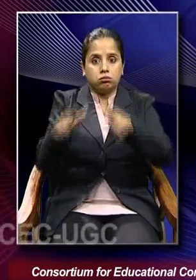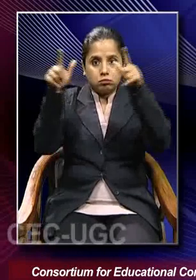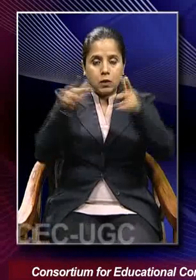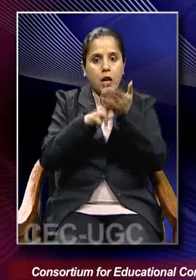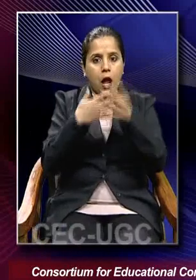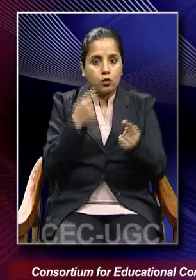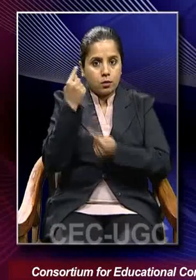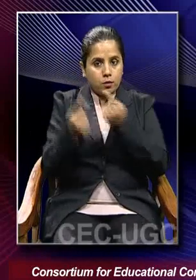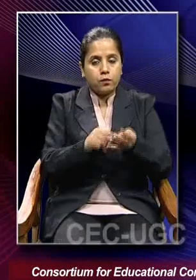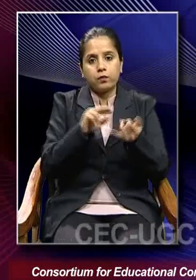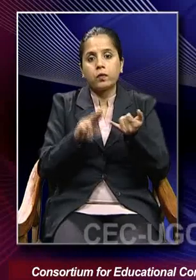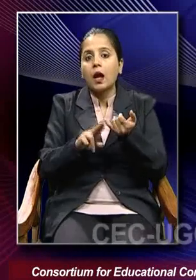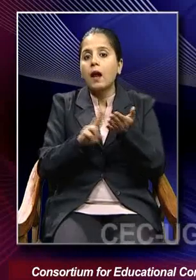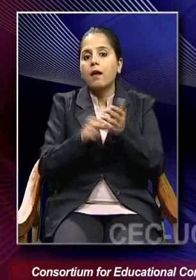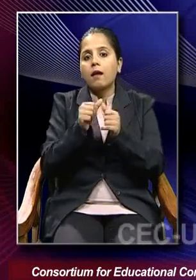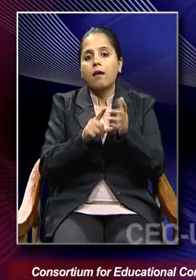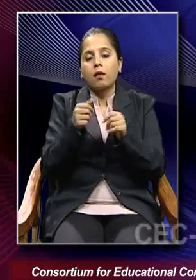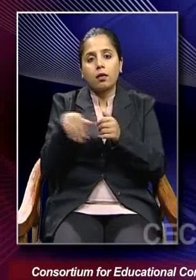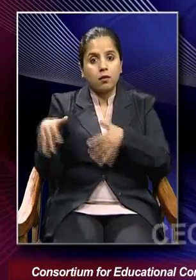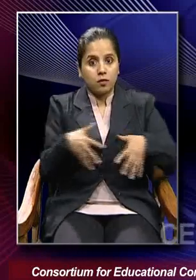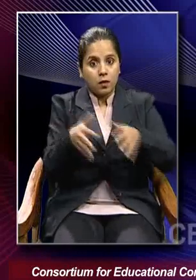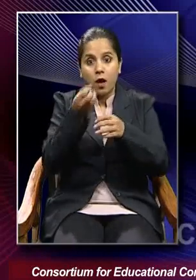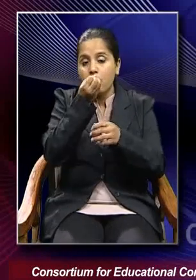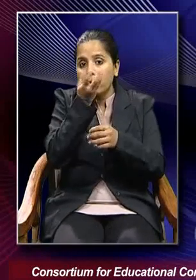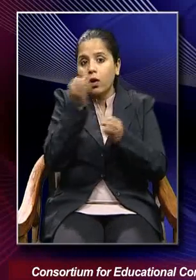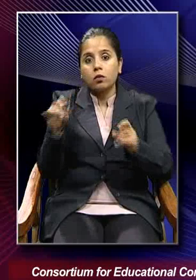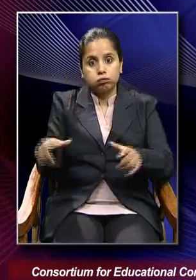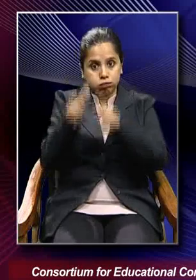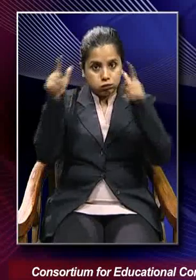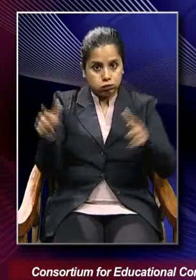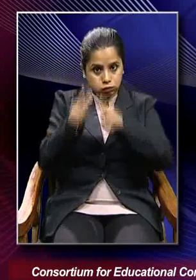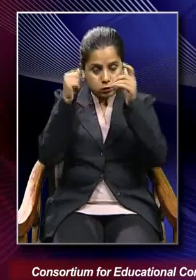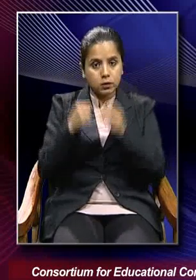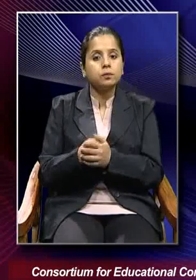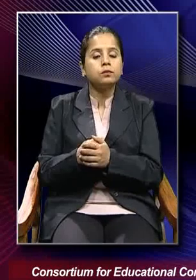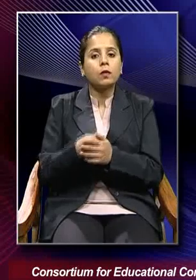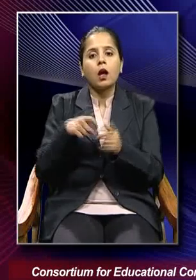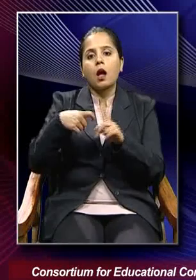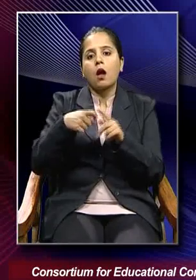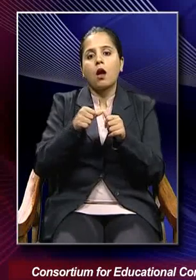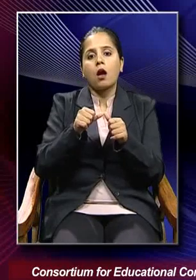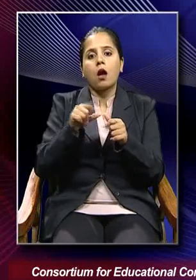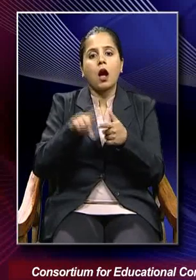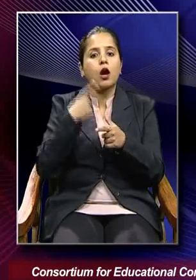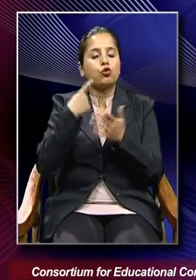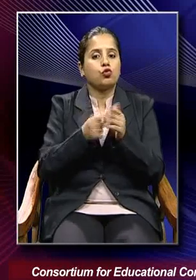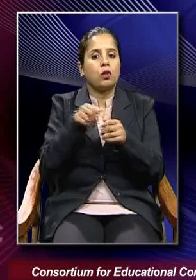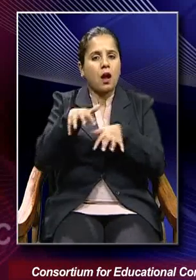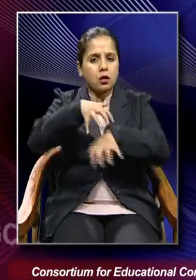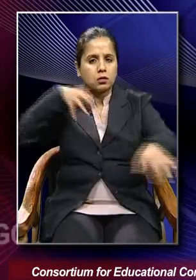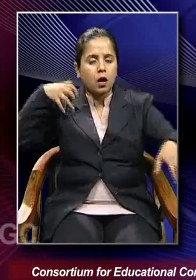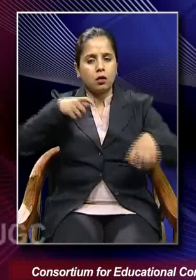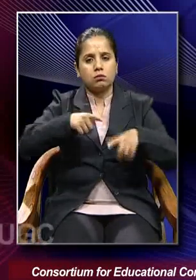Nanda Devi and Valley of Flowers National Parks, Kaziranga Wildlife Sanctuary,